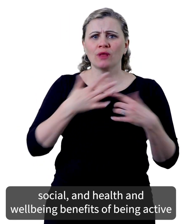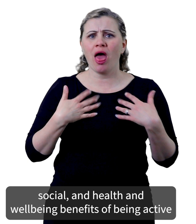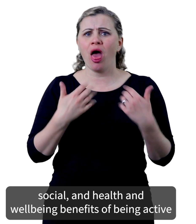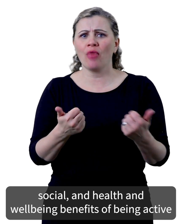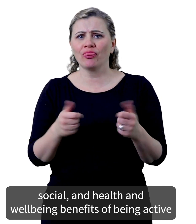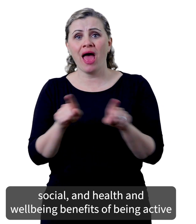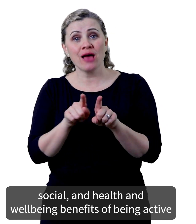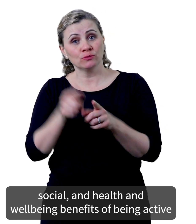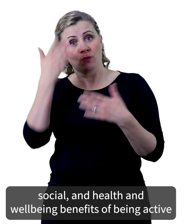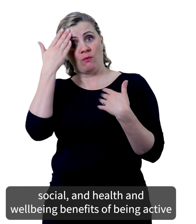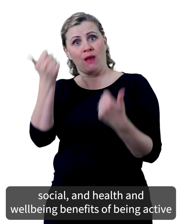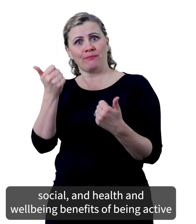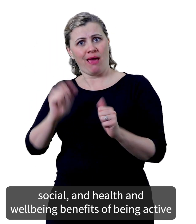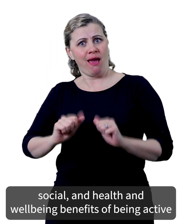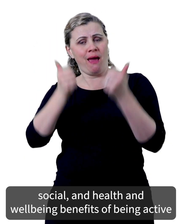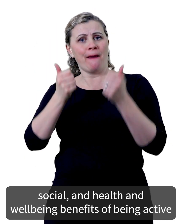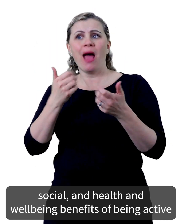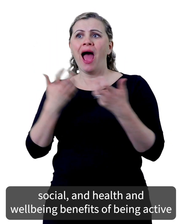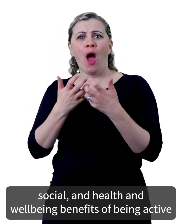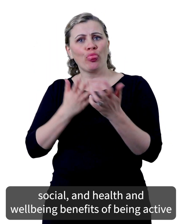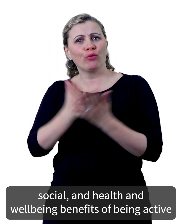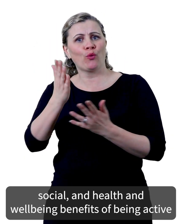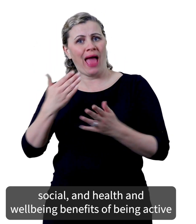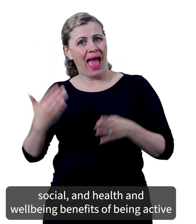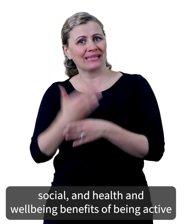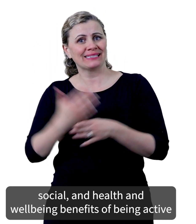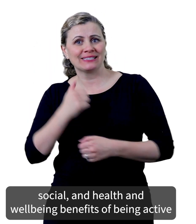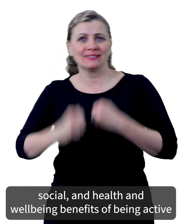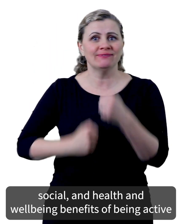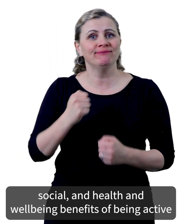social, and health and well-being benefits of being active.